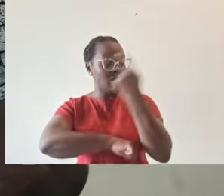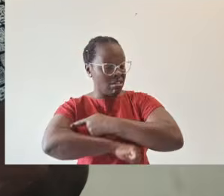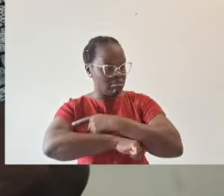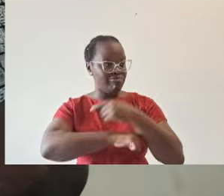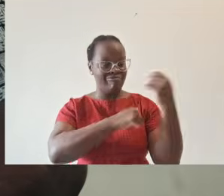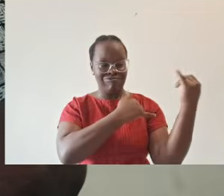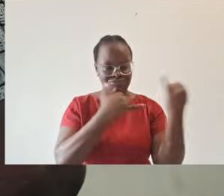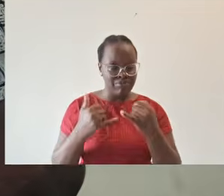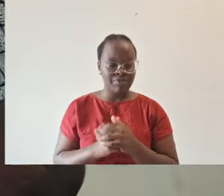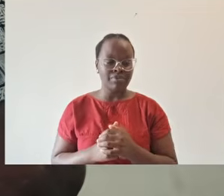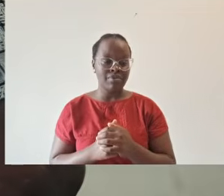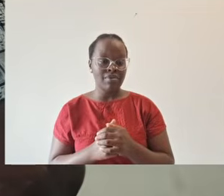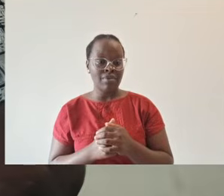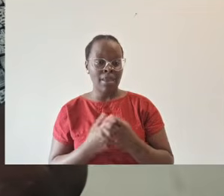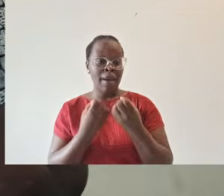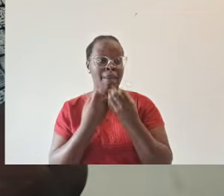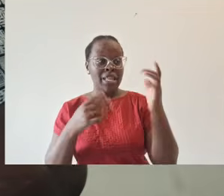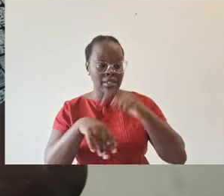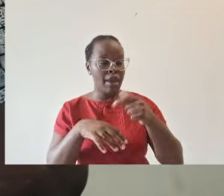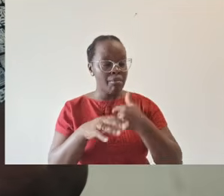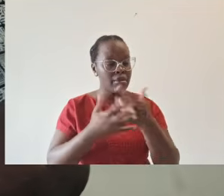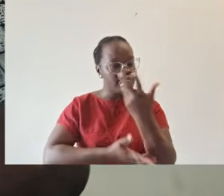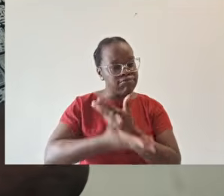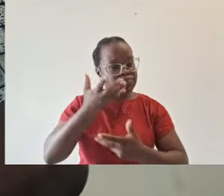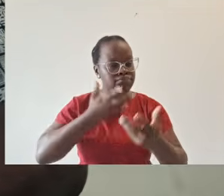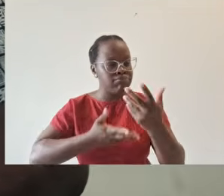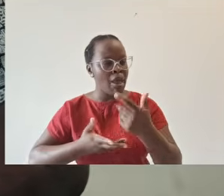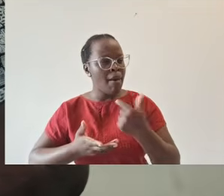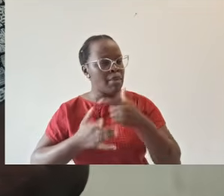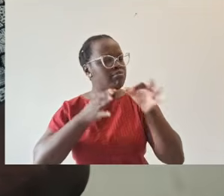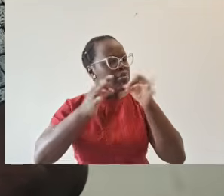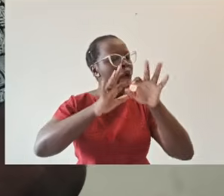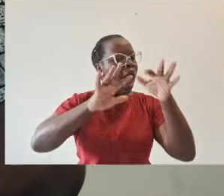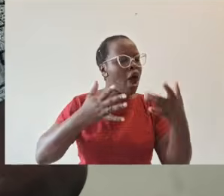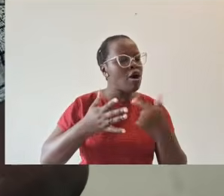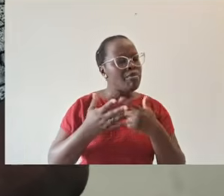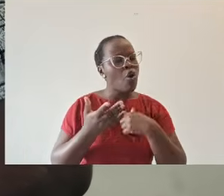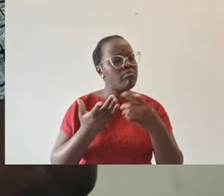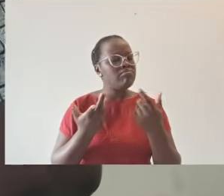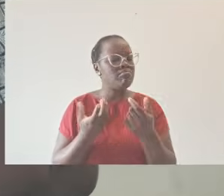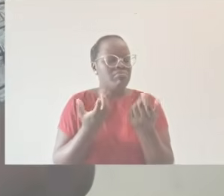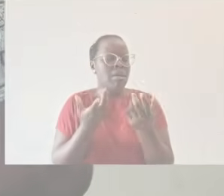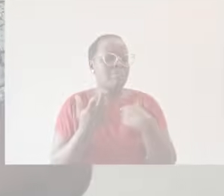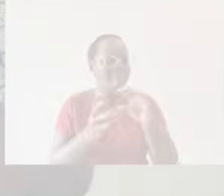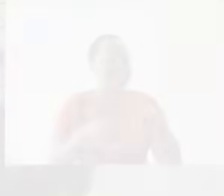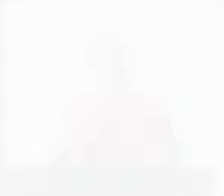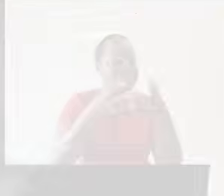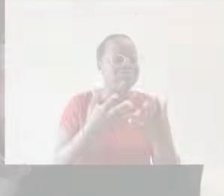normally enlighten them on how they can also assist their learners, especially during the holidays, so that